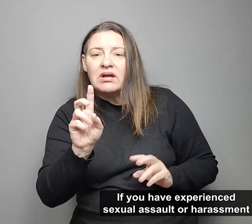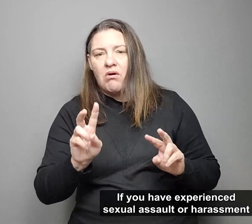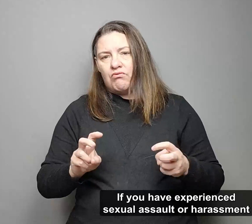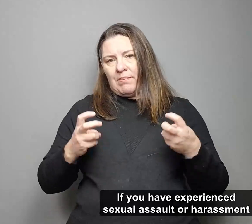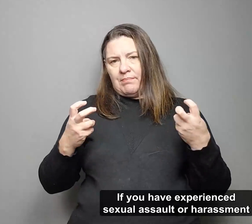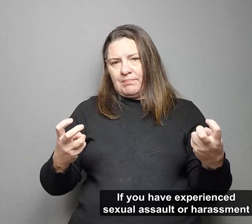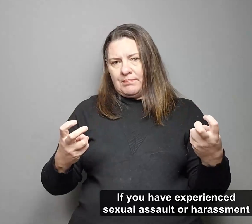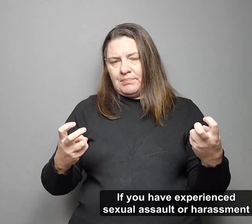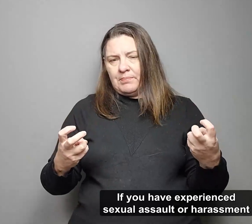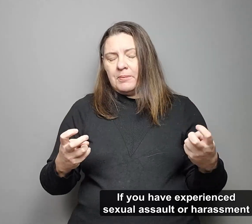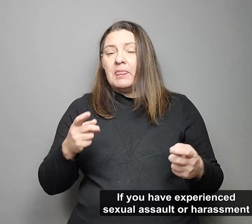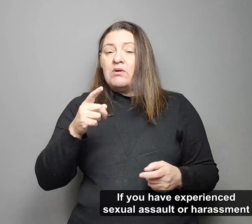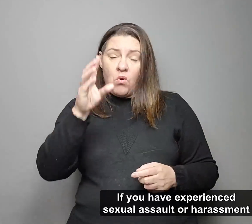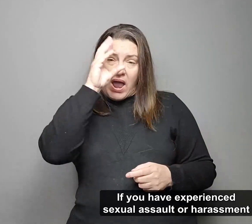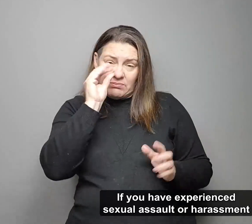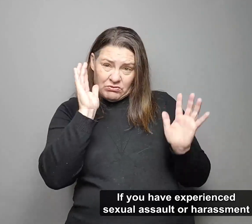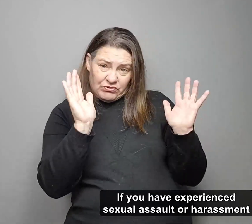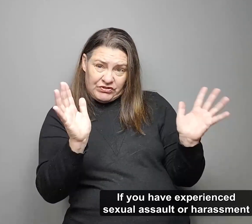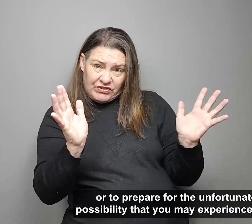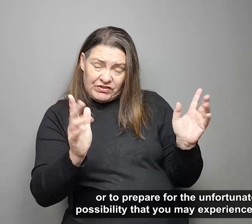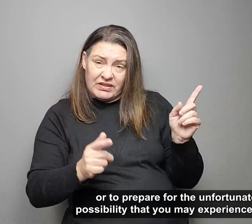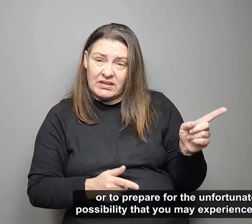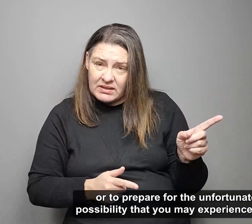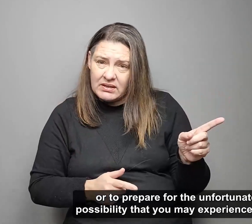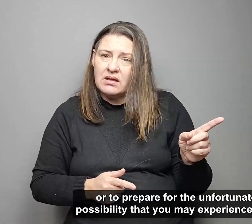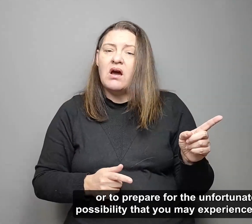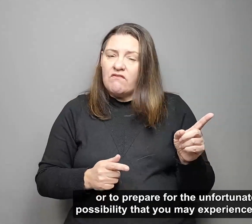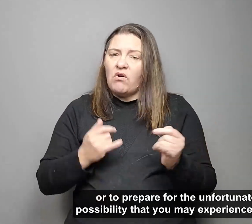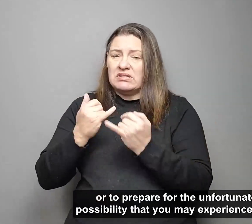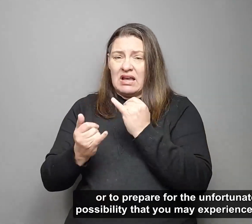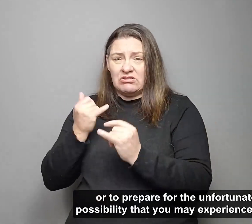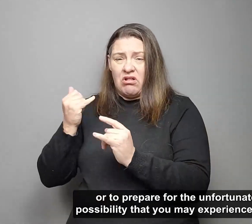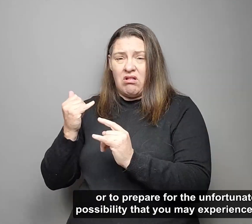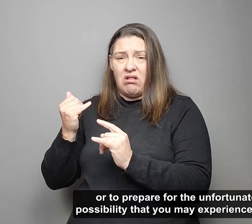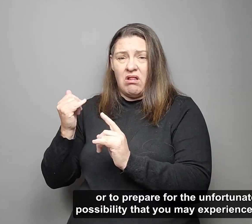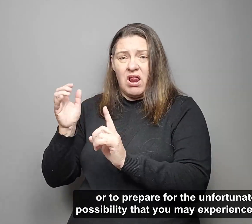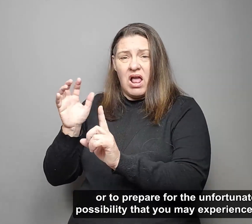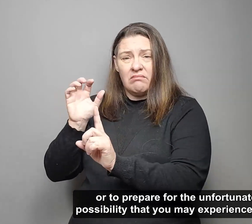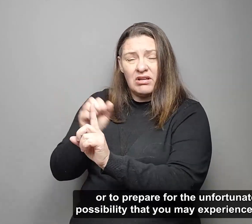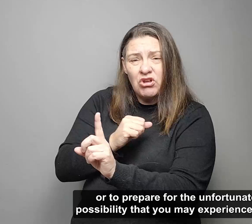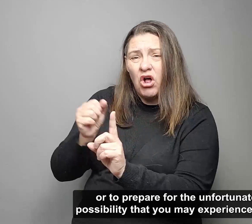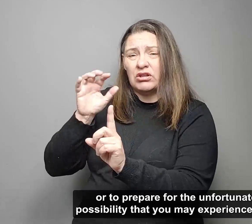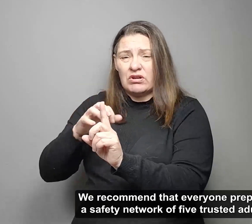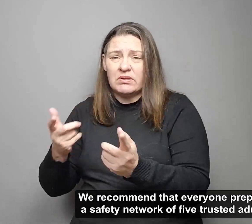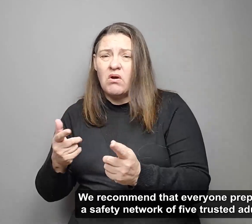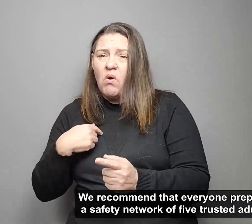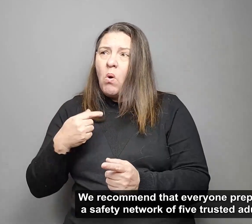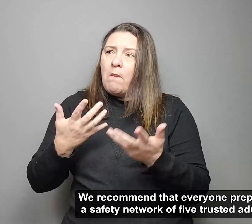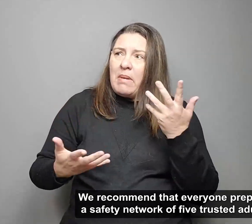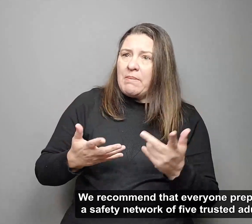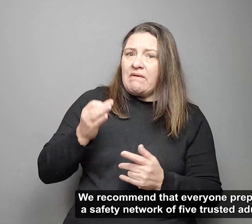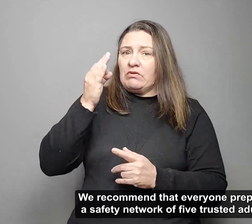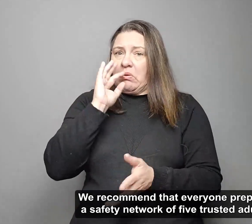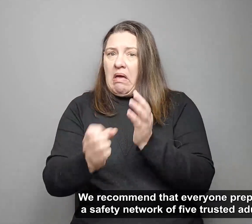you have experienced sexual assault or harassment, or to prepare for the unfortunate possibility that you may experience this, we recommend